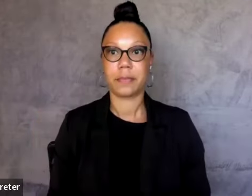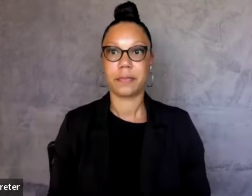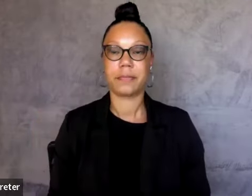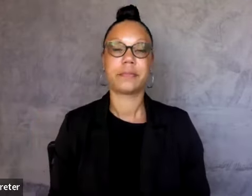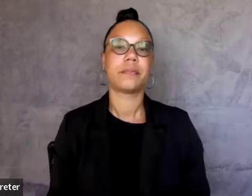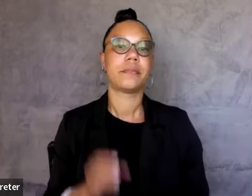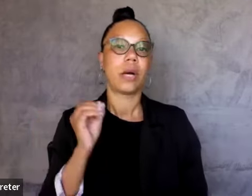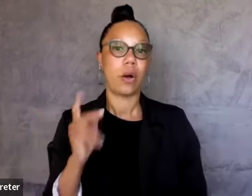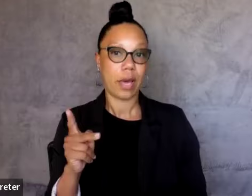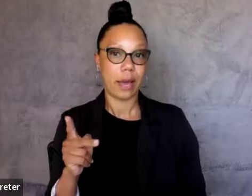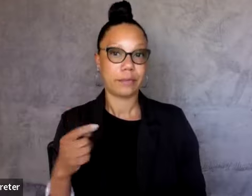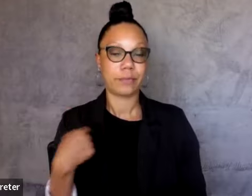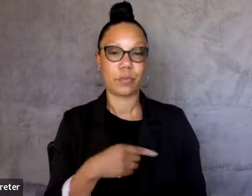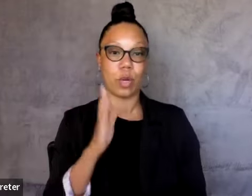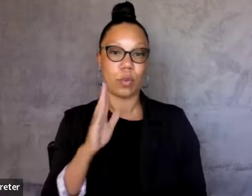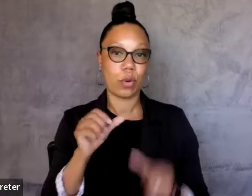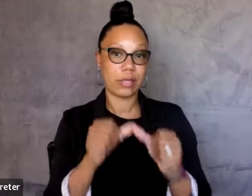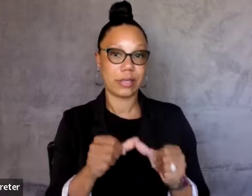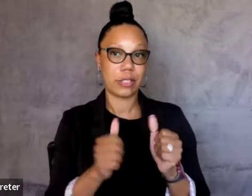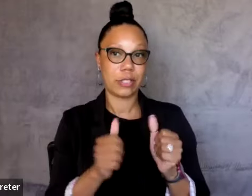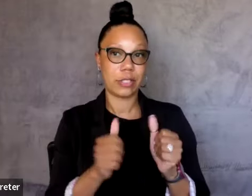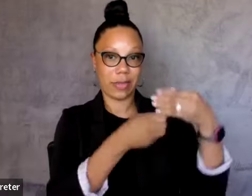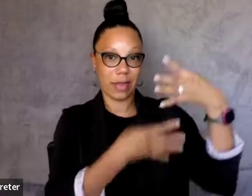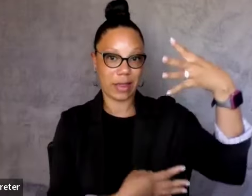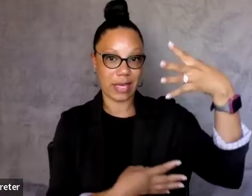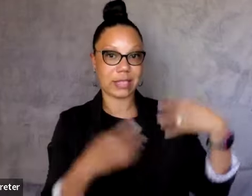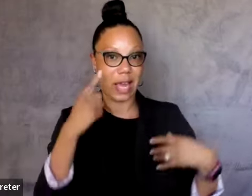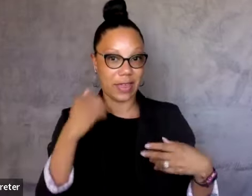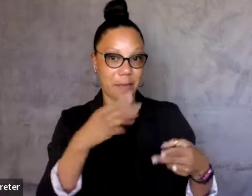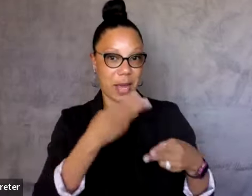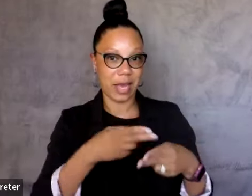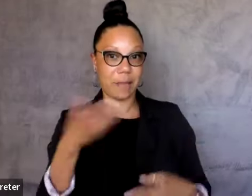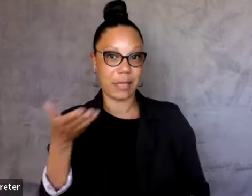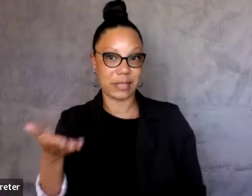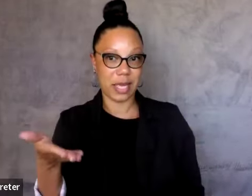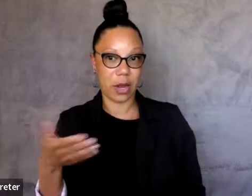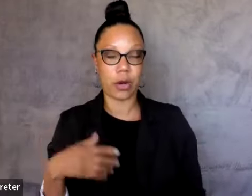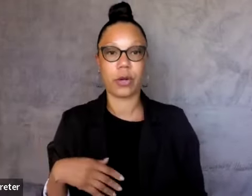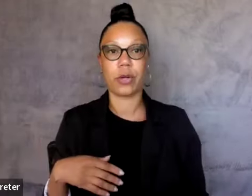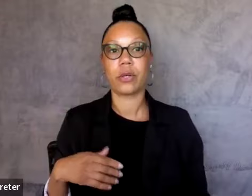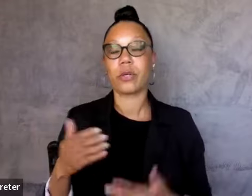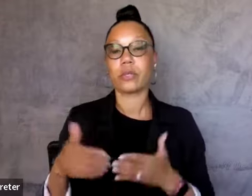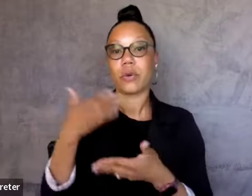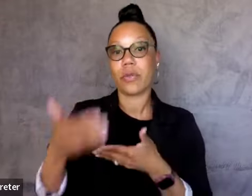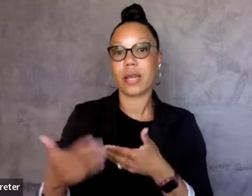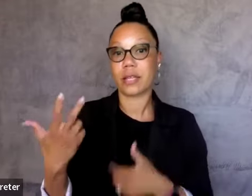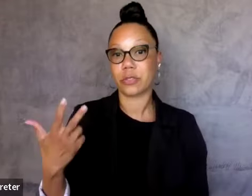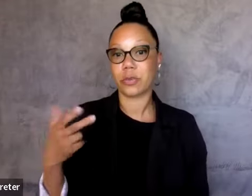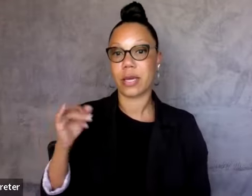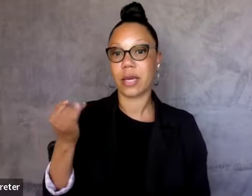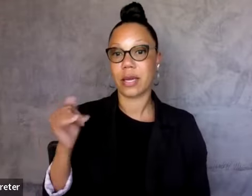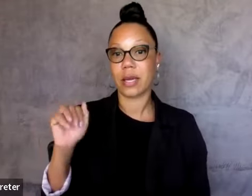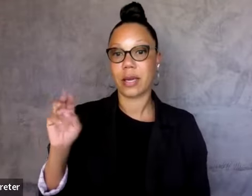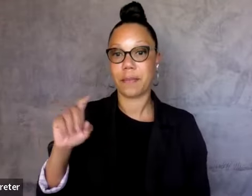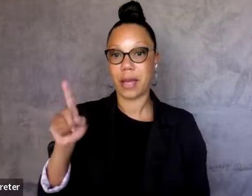Okay, we'll continue with the list. I think I'm on the list. yeah, so the next 3 are Jimenez, Walls,